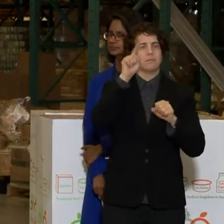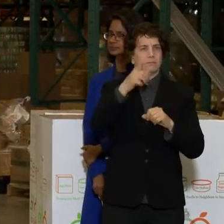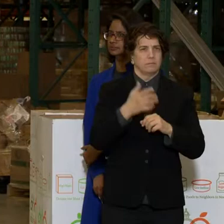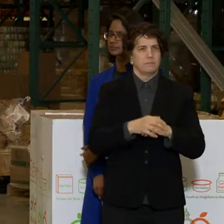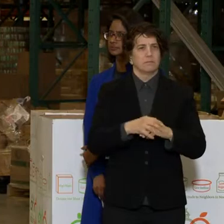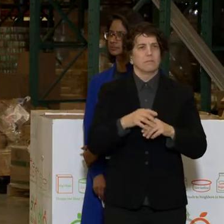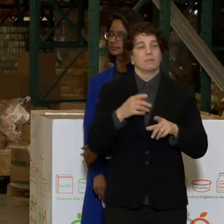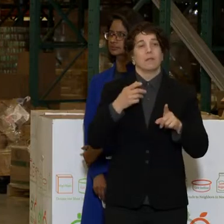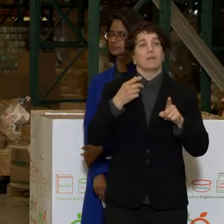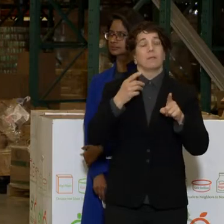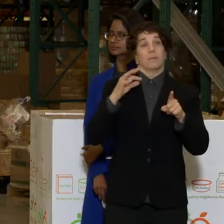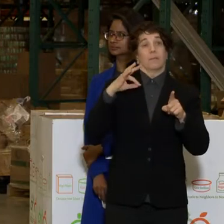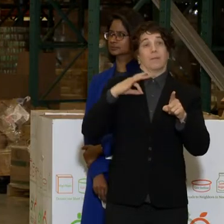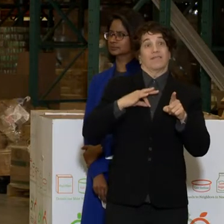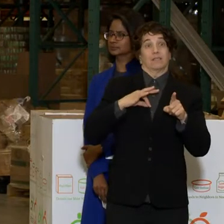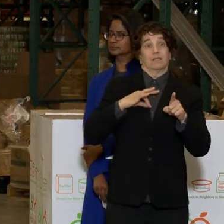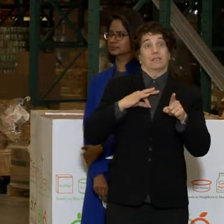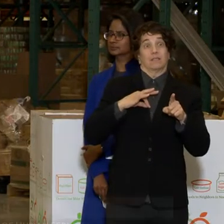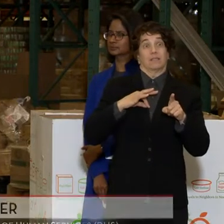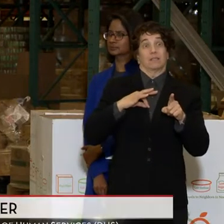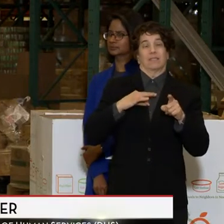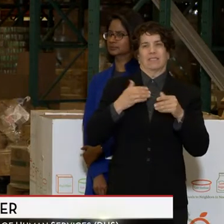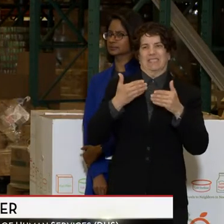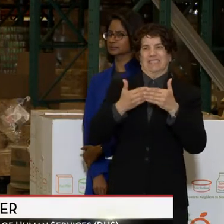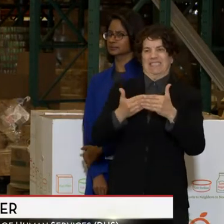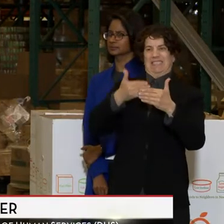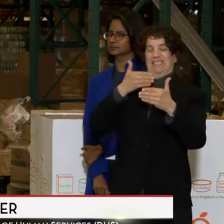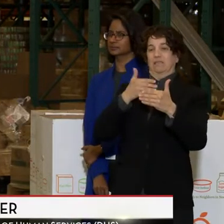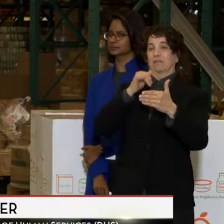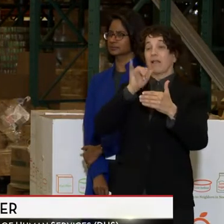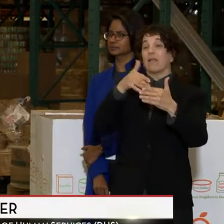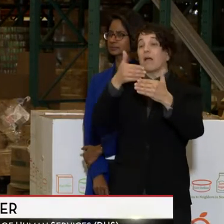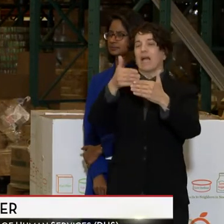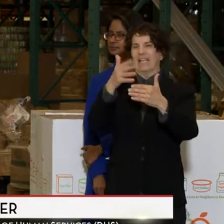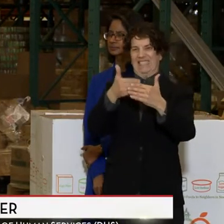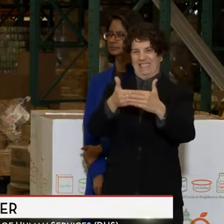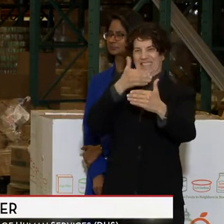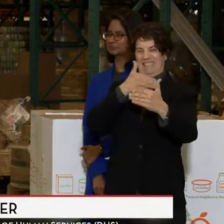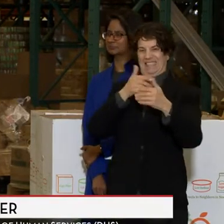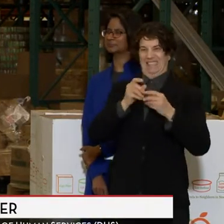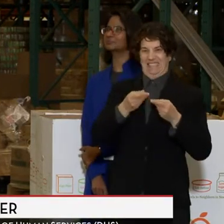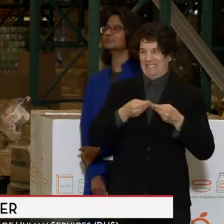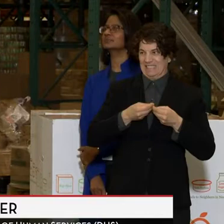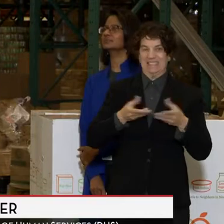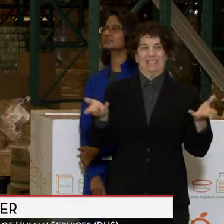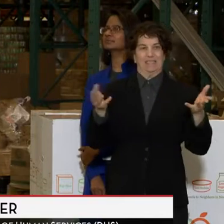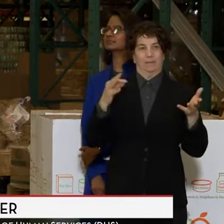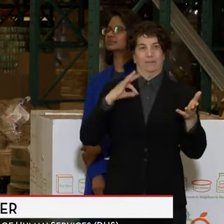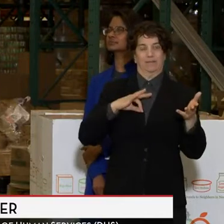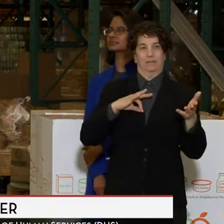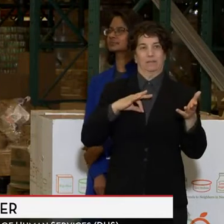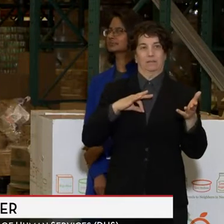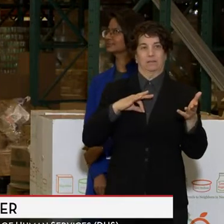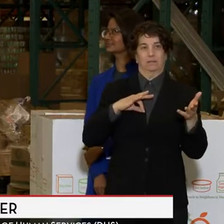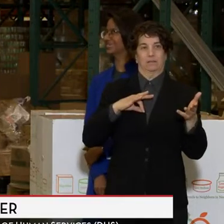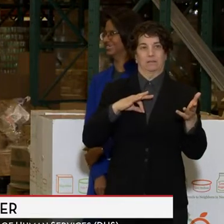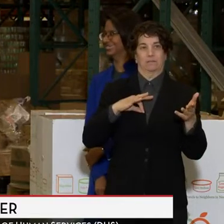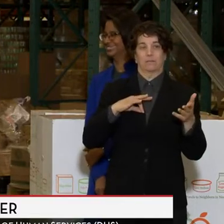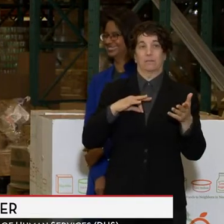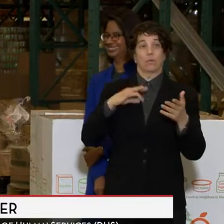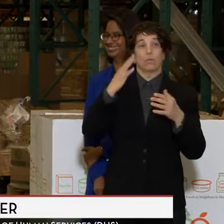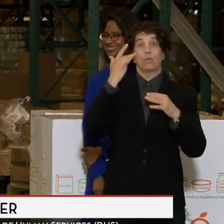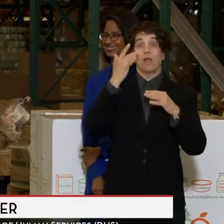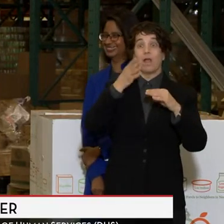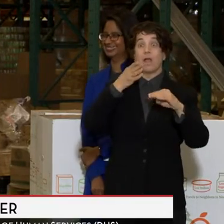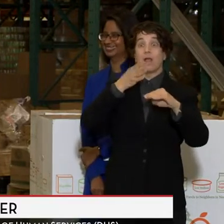with that, they advised us that we would not be able to draw down funds after January 31st. Today, they said that we could continue to